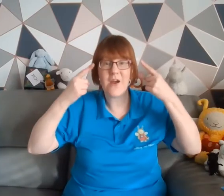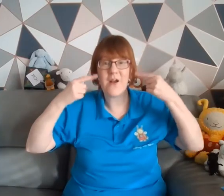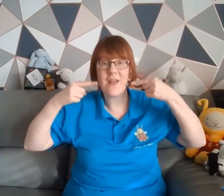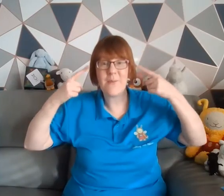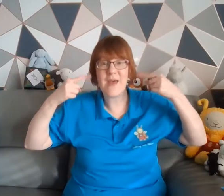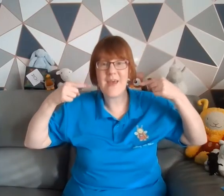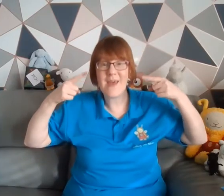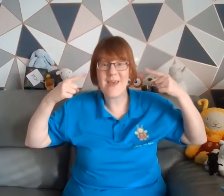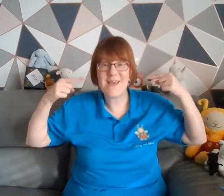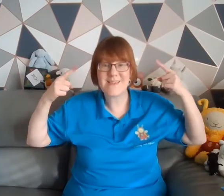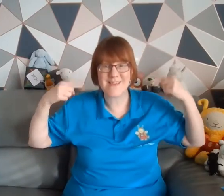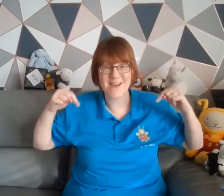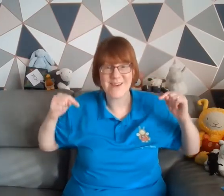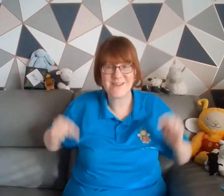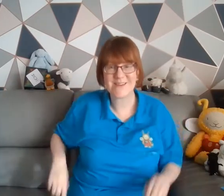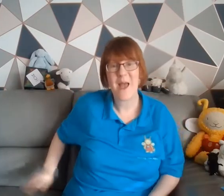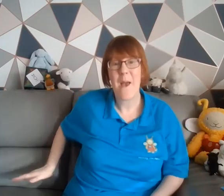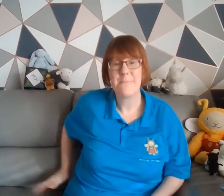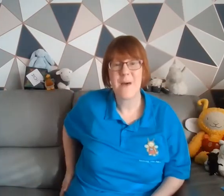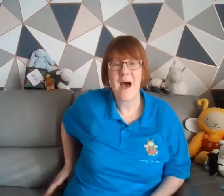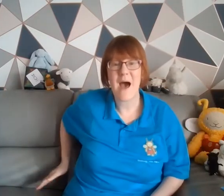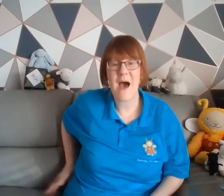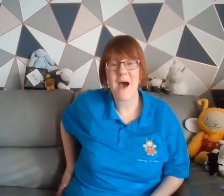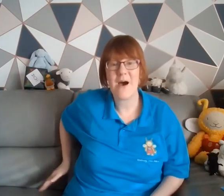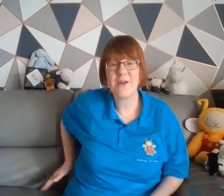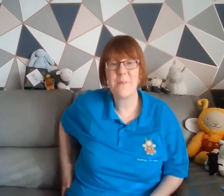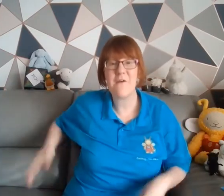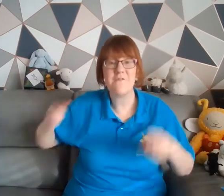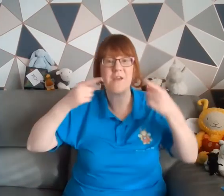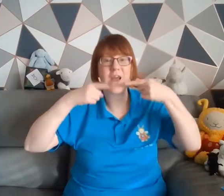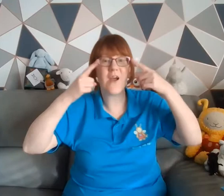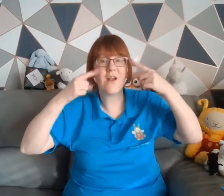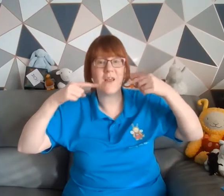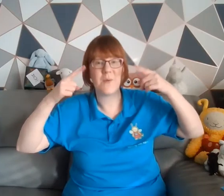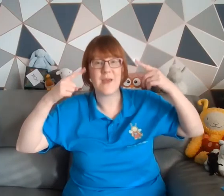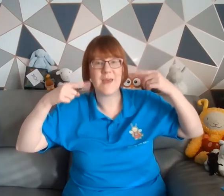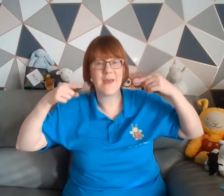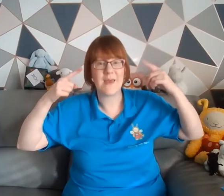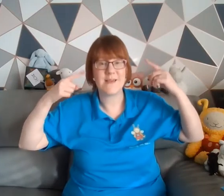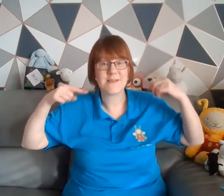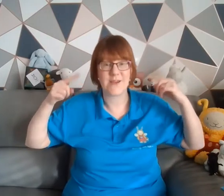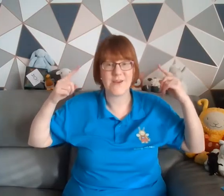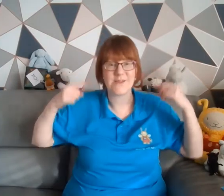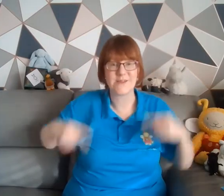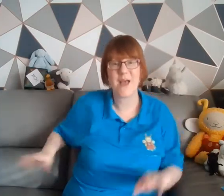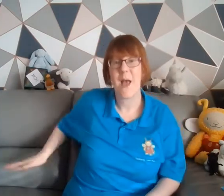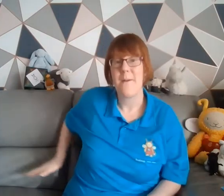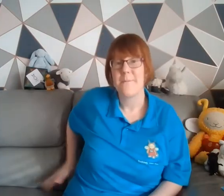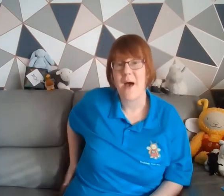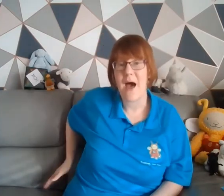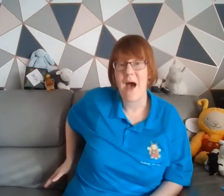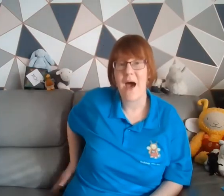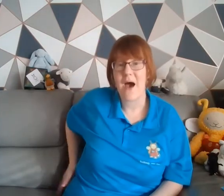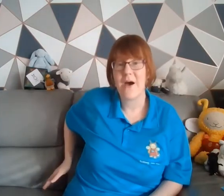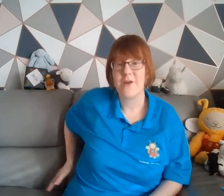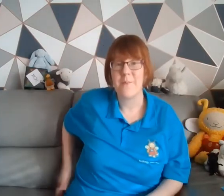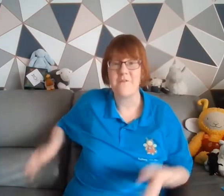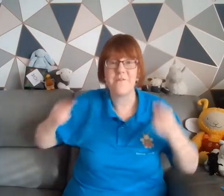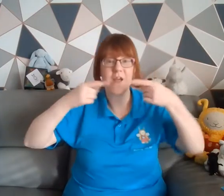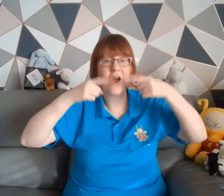Curly Whiskers. Powder Puff and Curly Whiskers. Powder Puff and